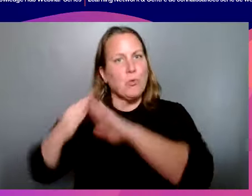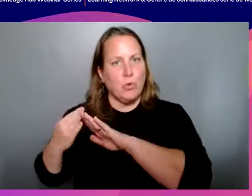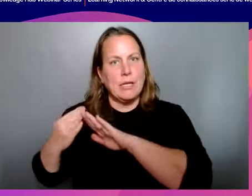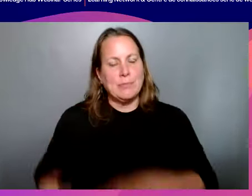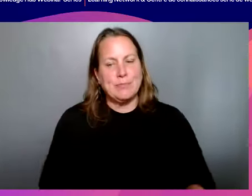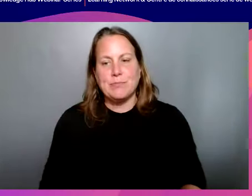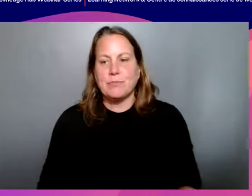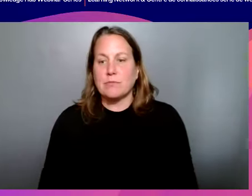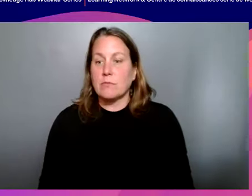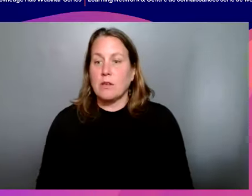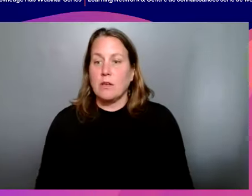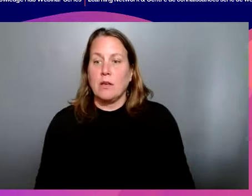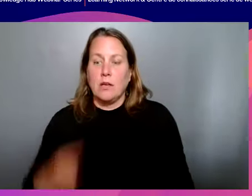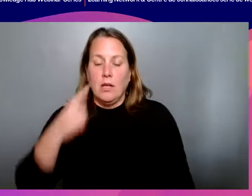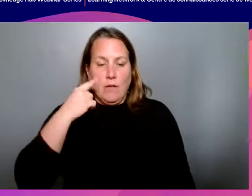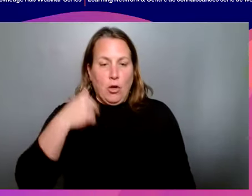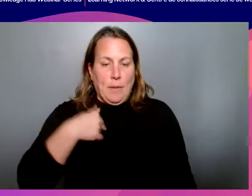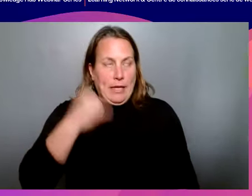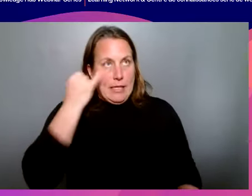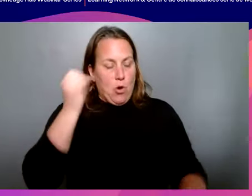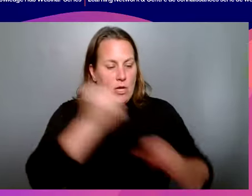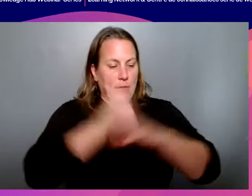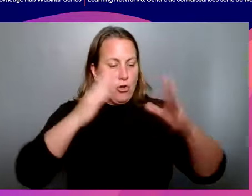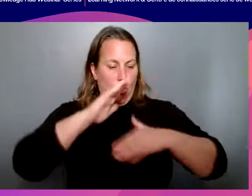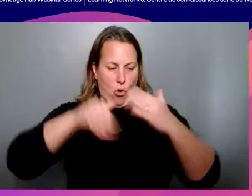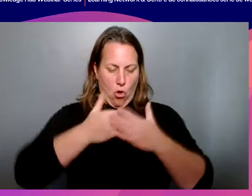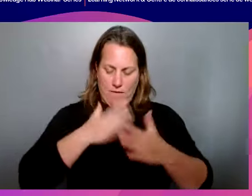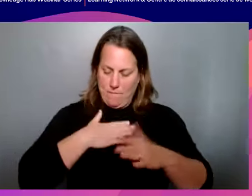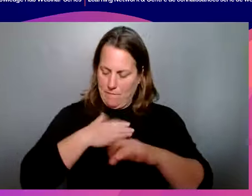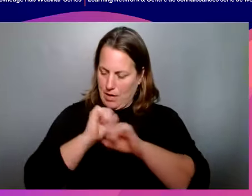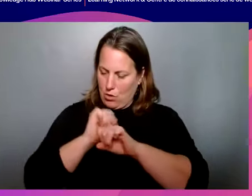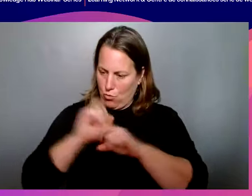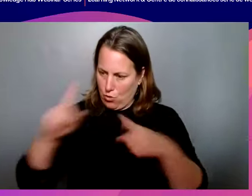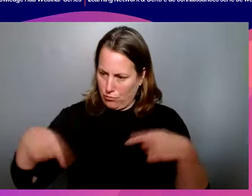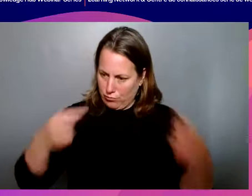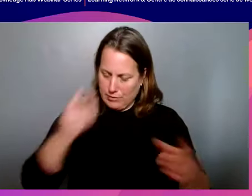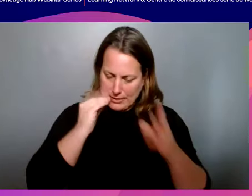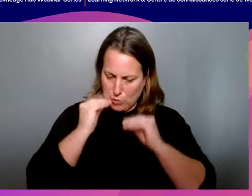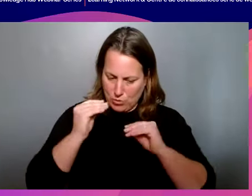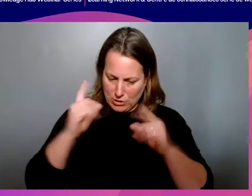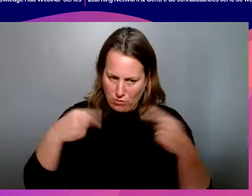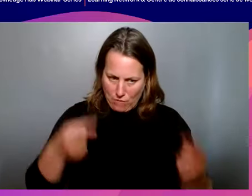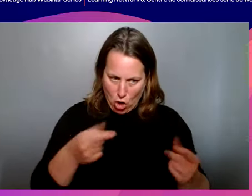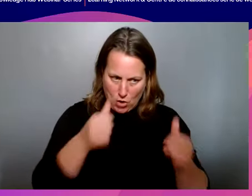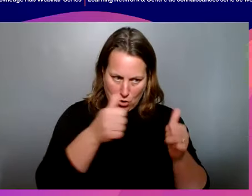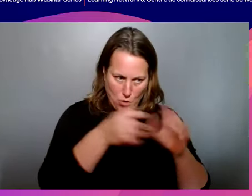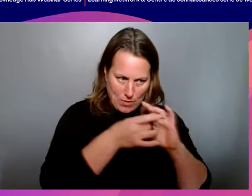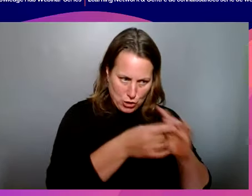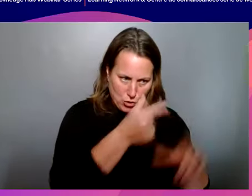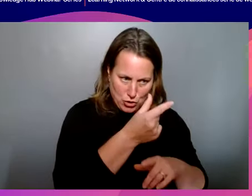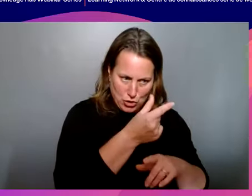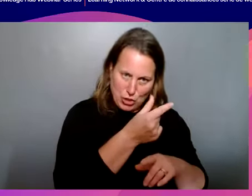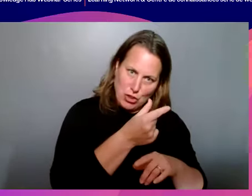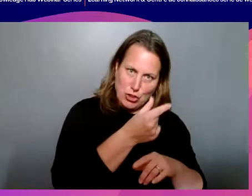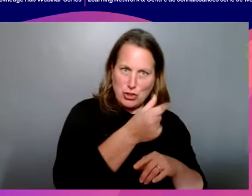when I think about all of the places I've ever worked in the gender-based violence sector, have really worked hard